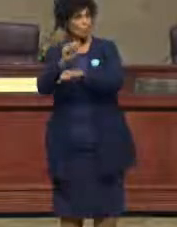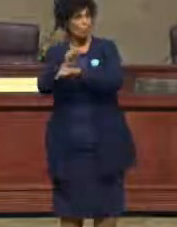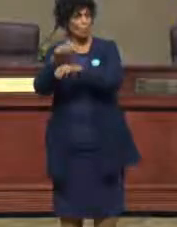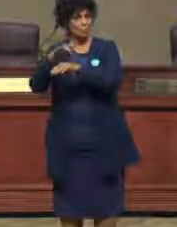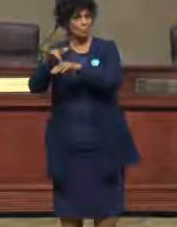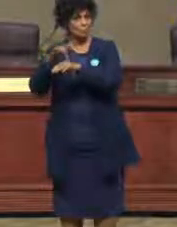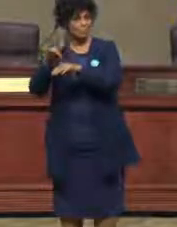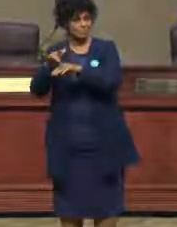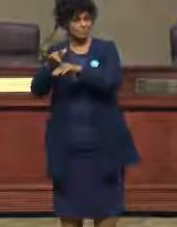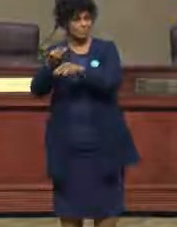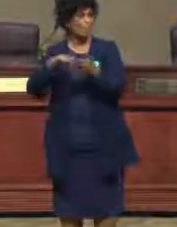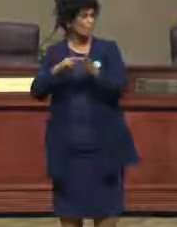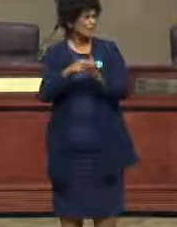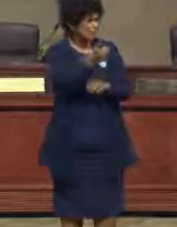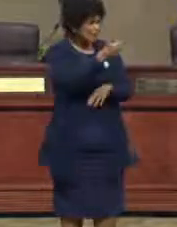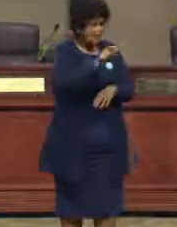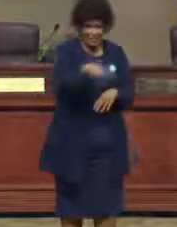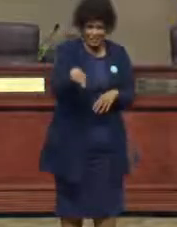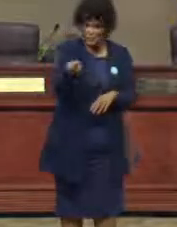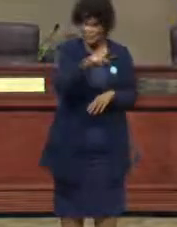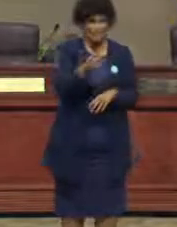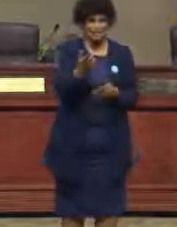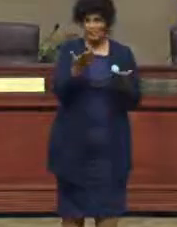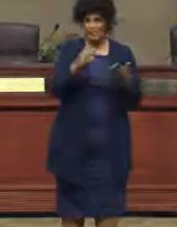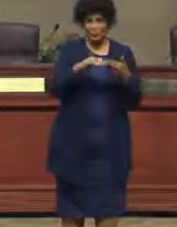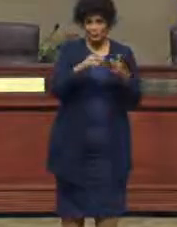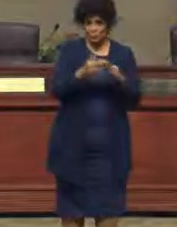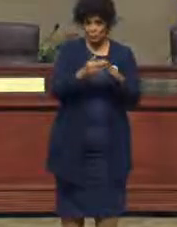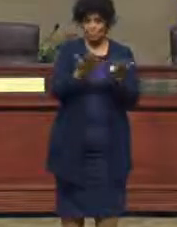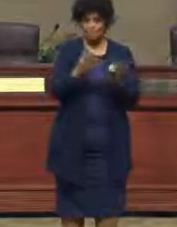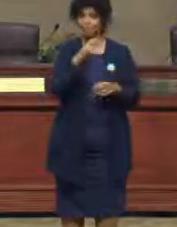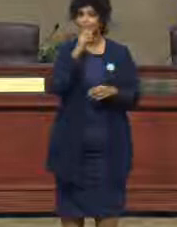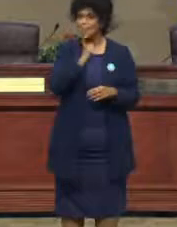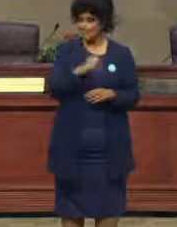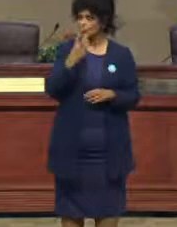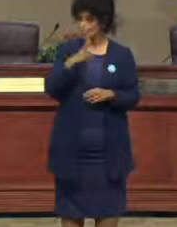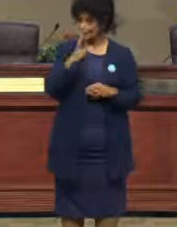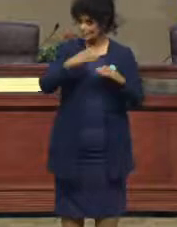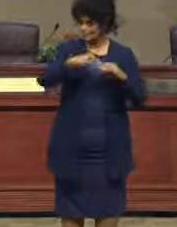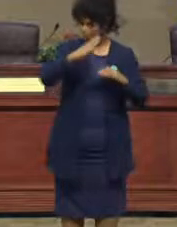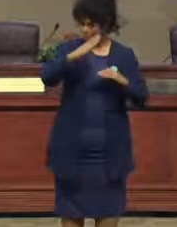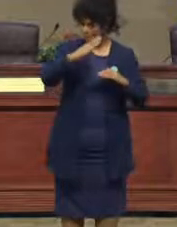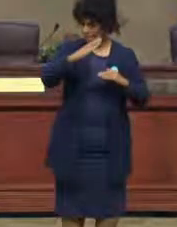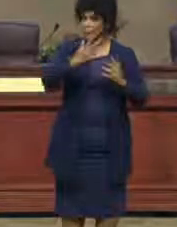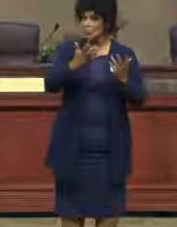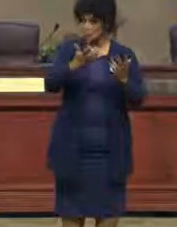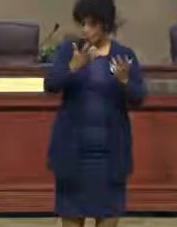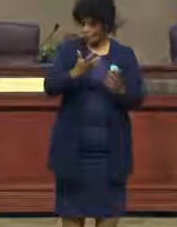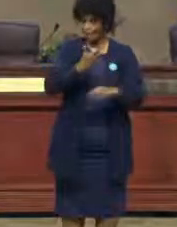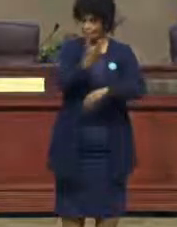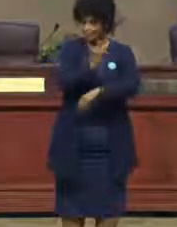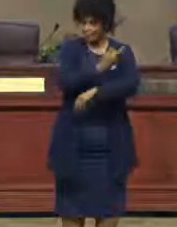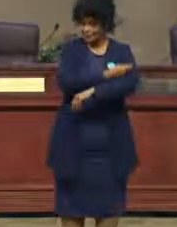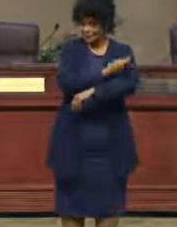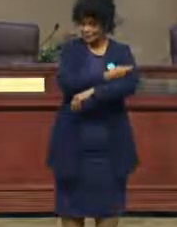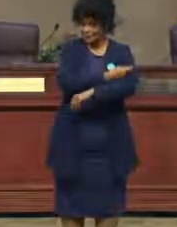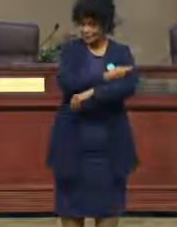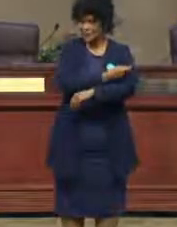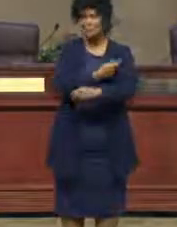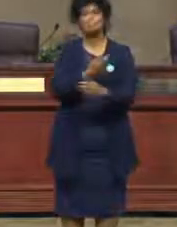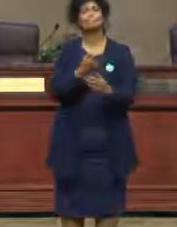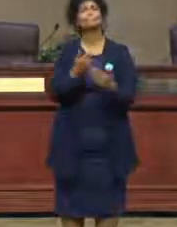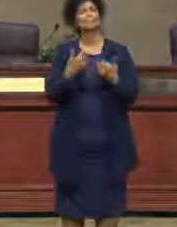our community that is eligible, 16 and older, would like to get vaccinated, we have